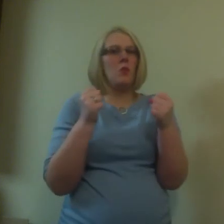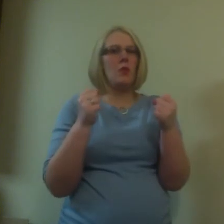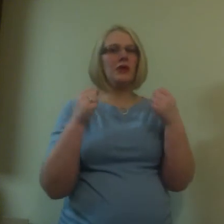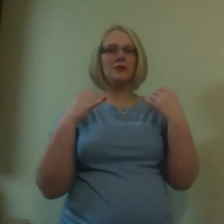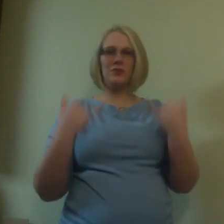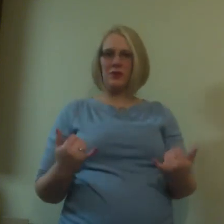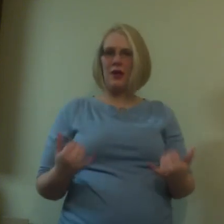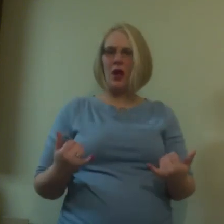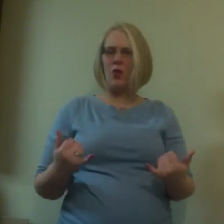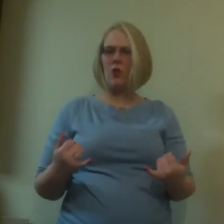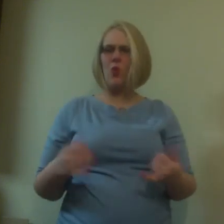other season?